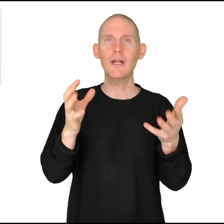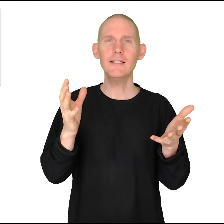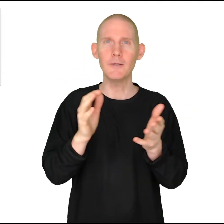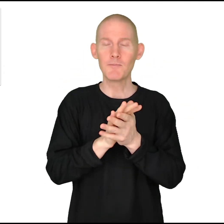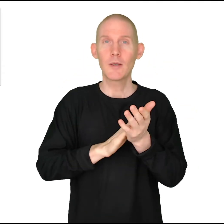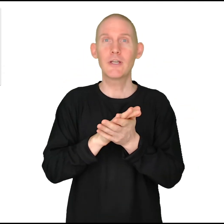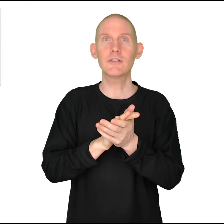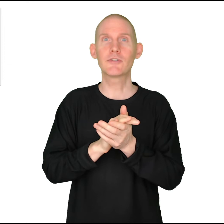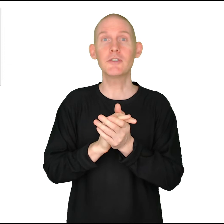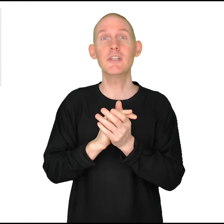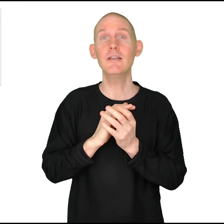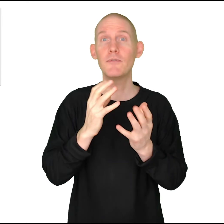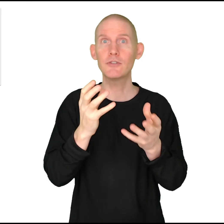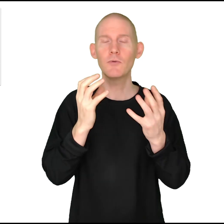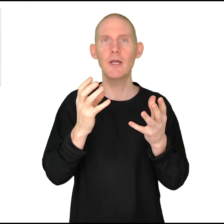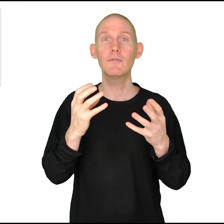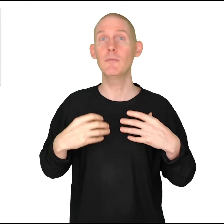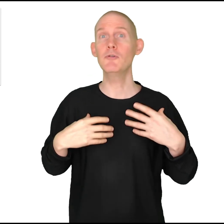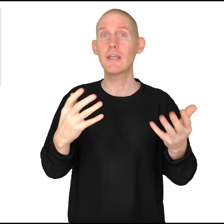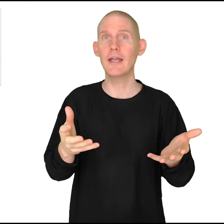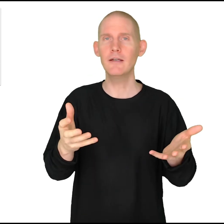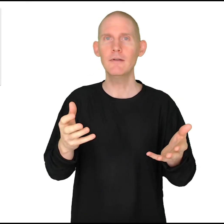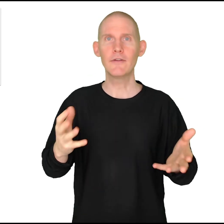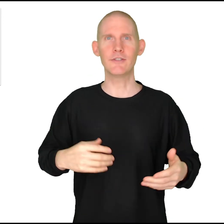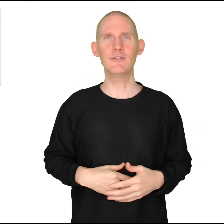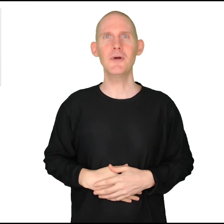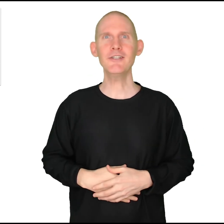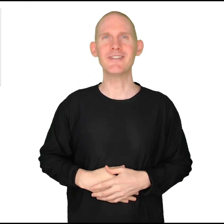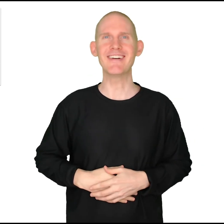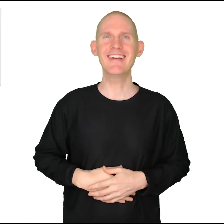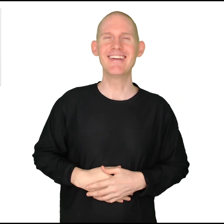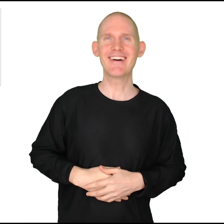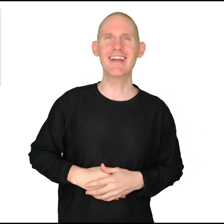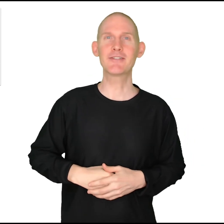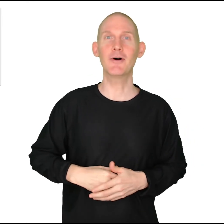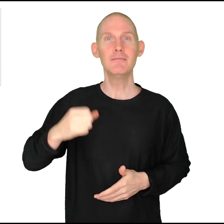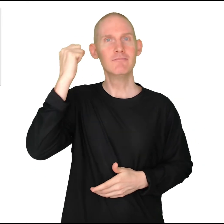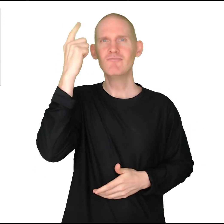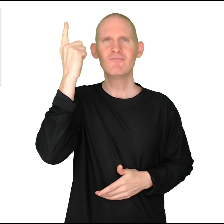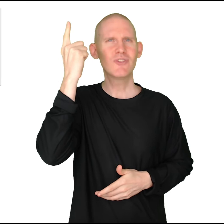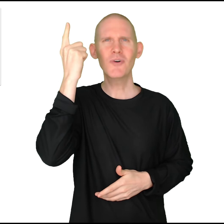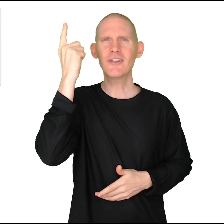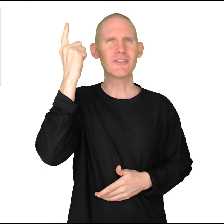crazy because it's such an efficient way of communicating the situation, right? Okay, so don't